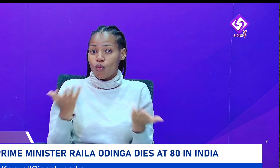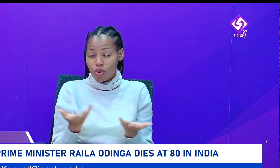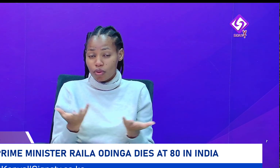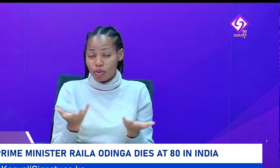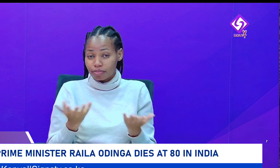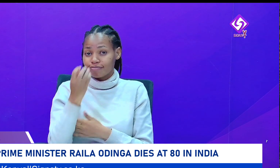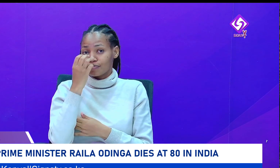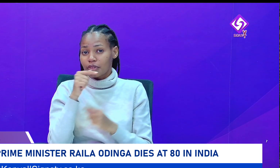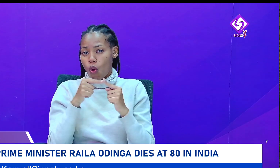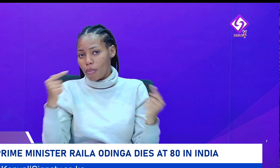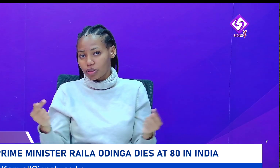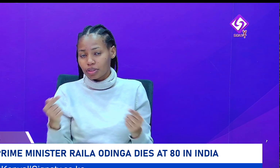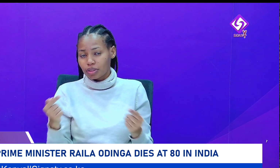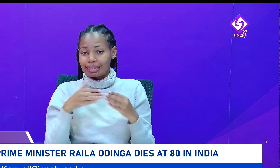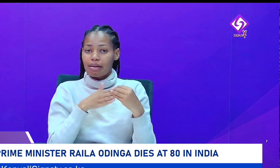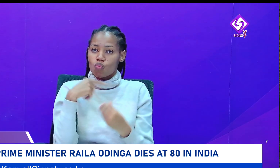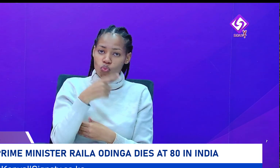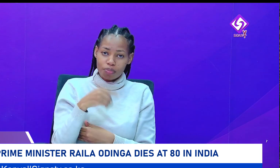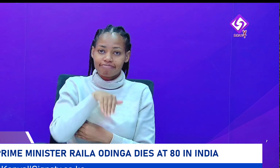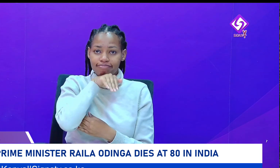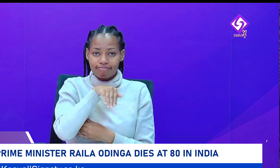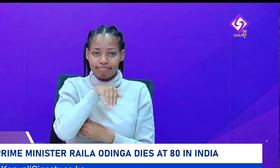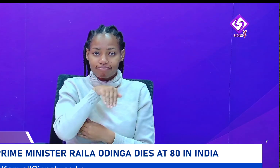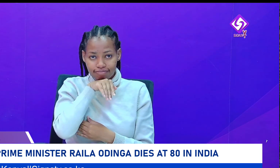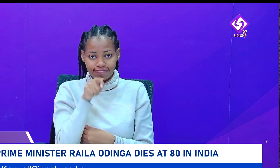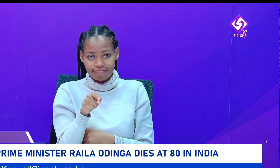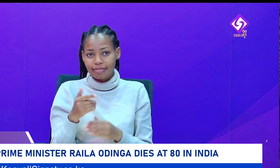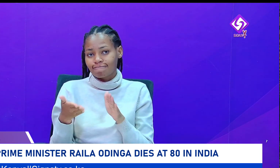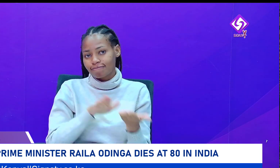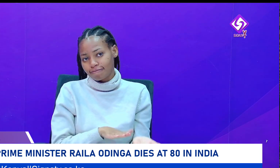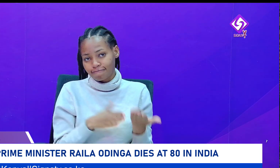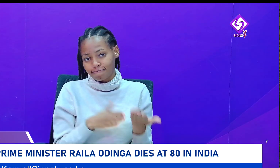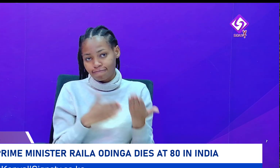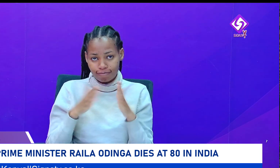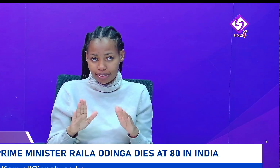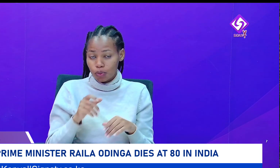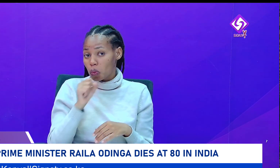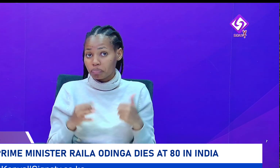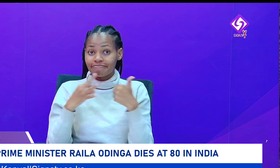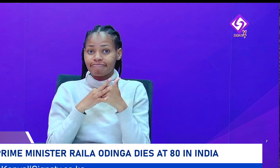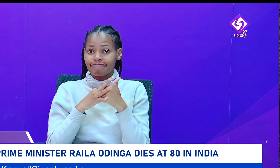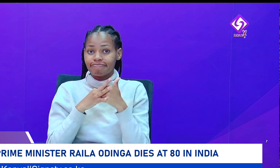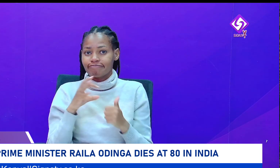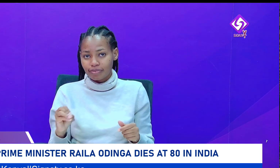has died at the age of 80 in the Indian city of Kochi, where he was undergoing